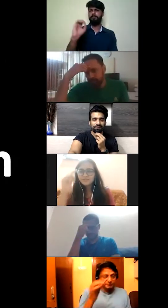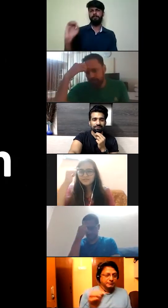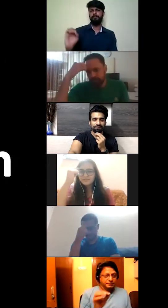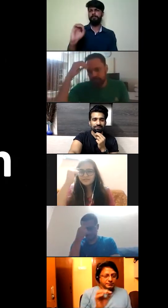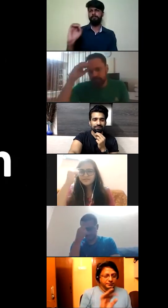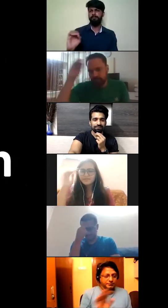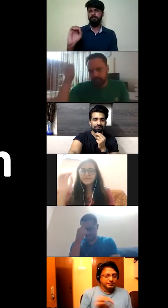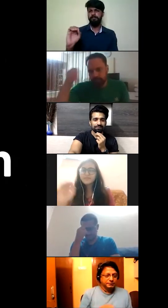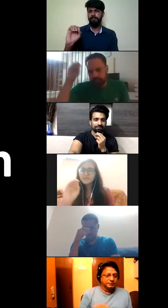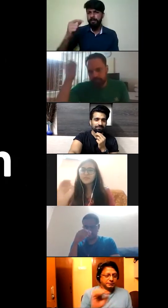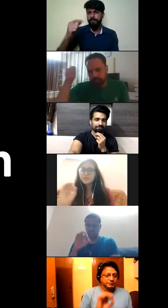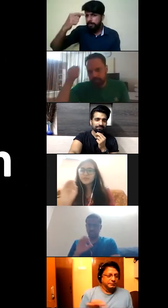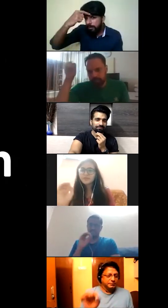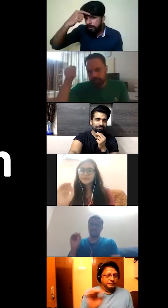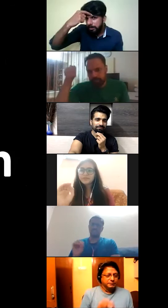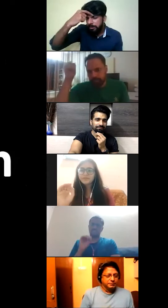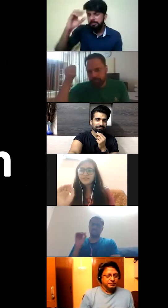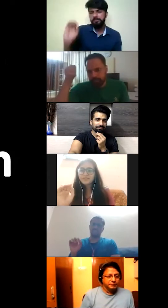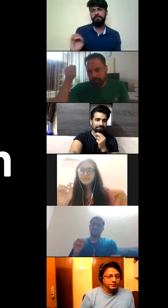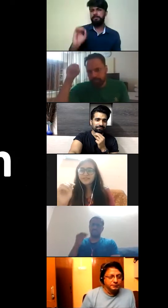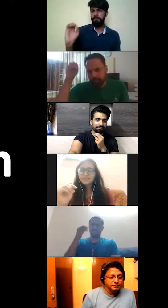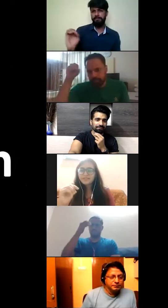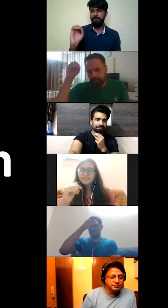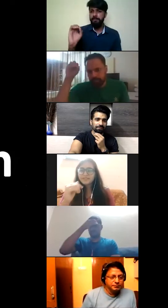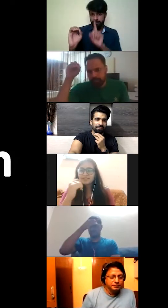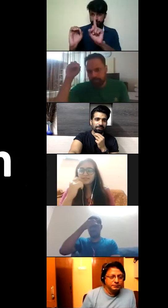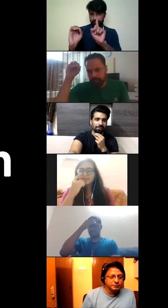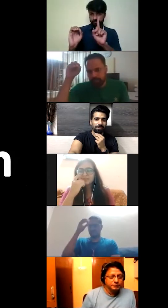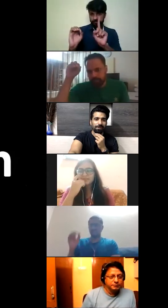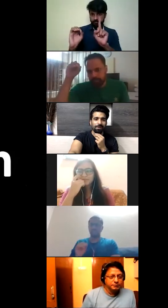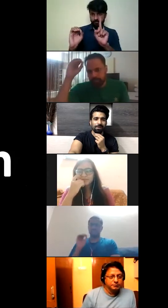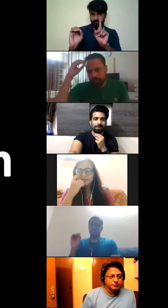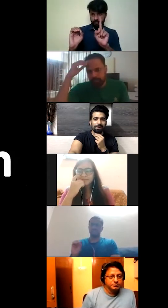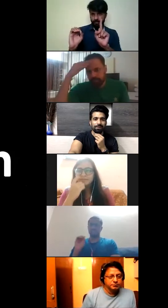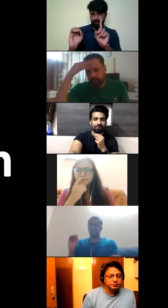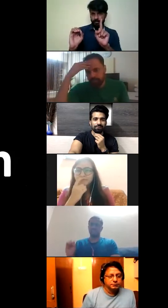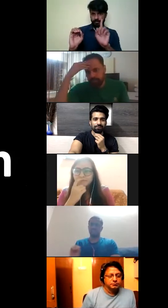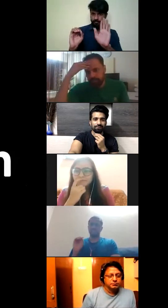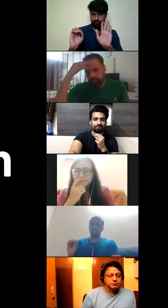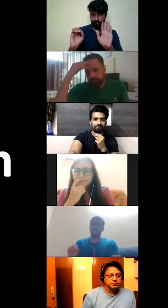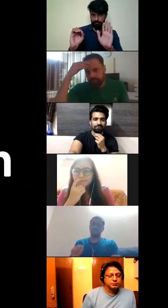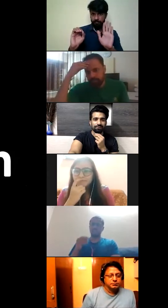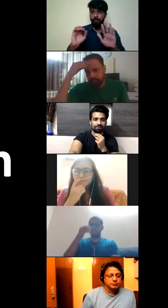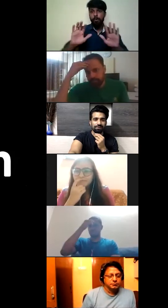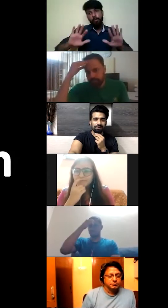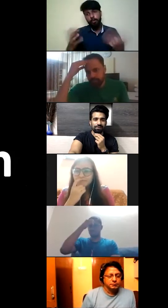So in as per ISL grammar, we'll sign problem, not.